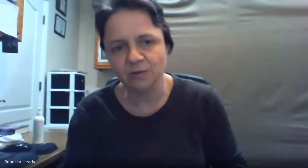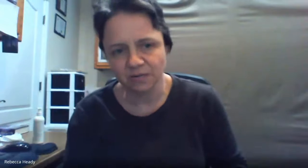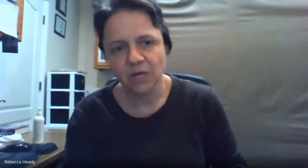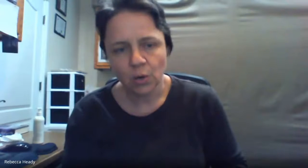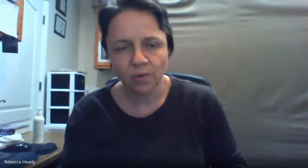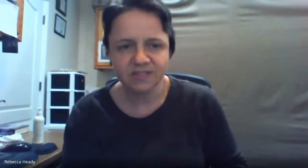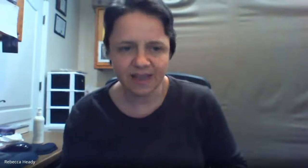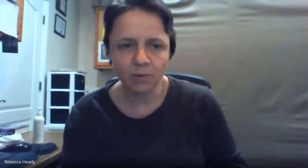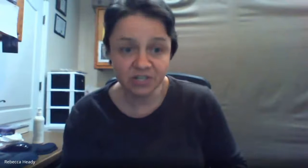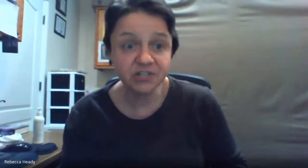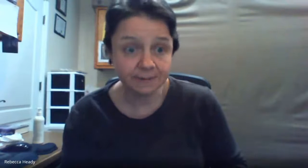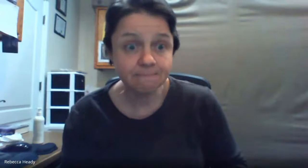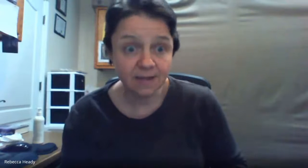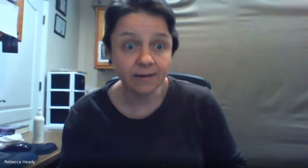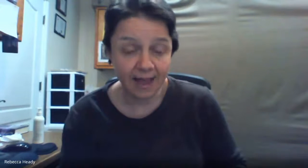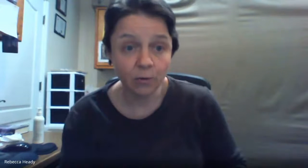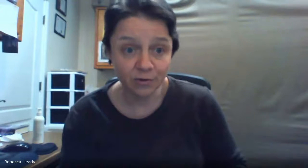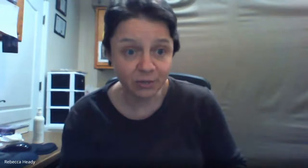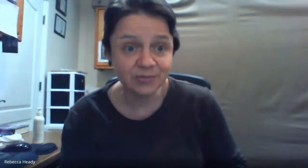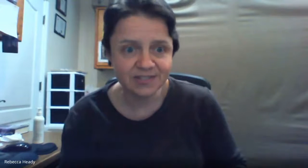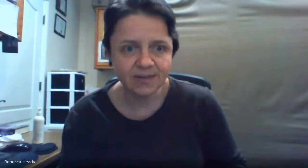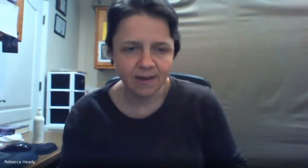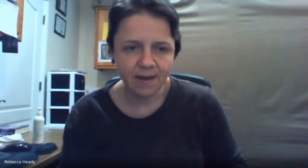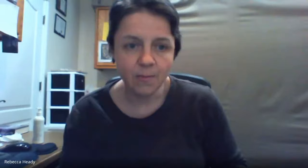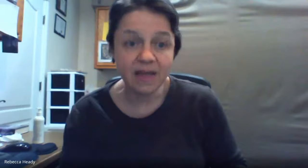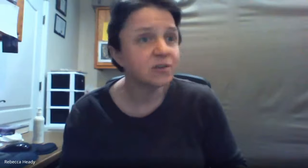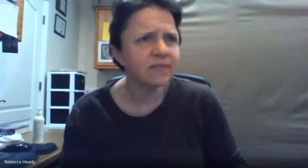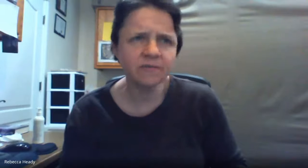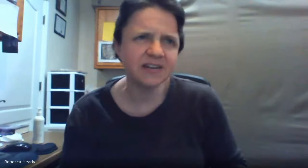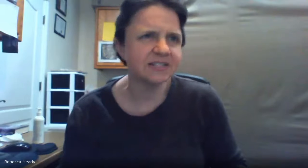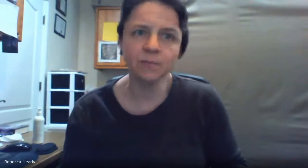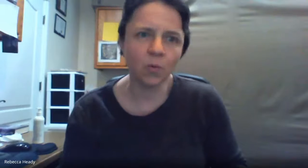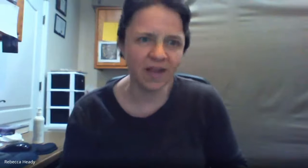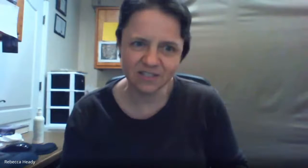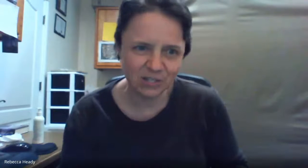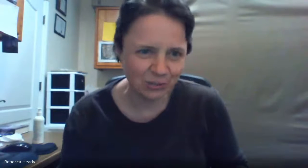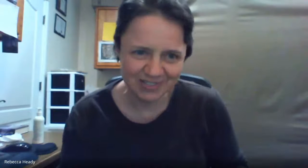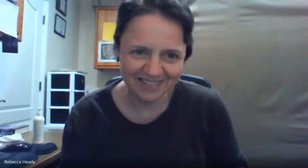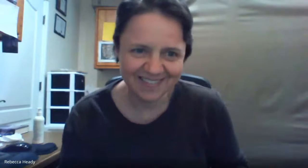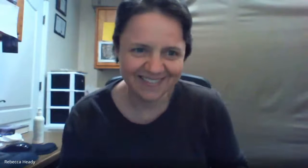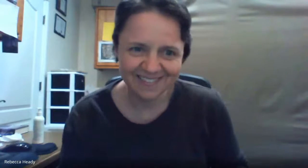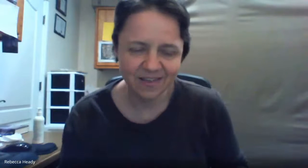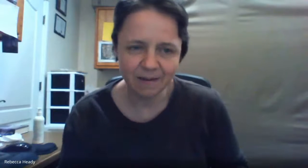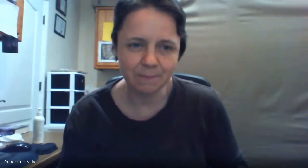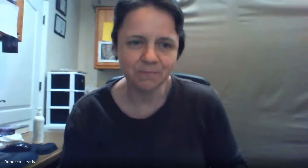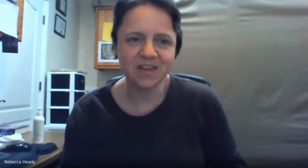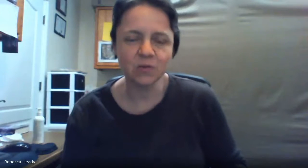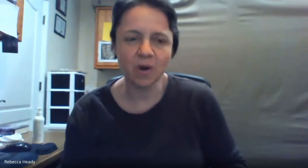in with this language and how they're used. And there's even very simple ways to use it that you